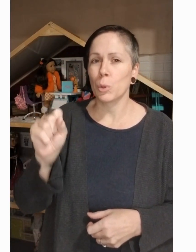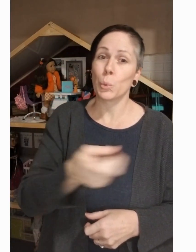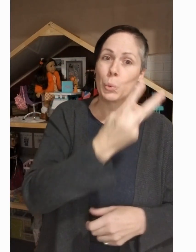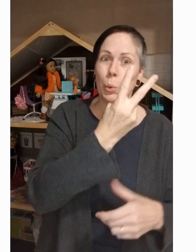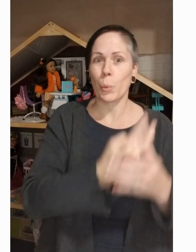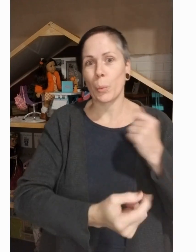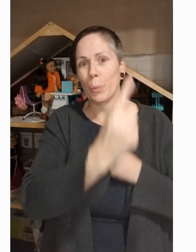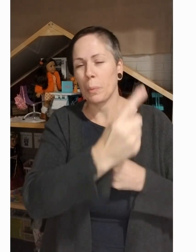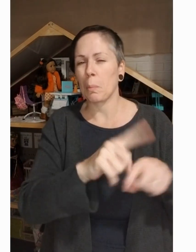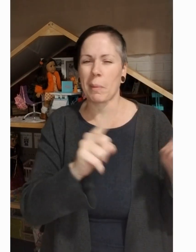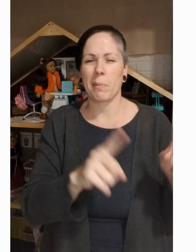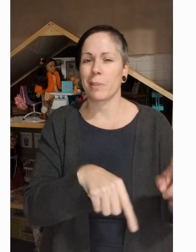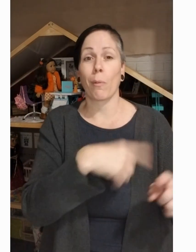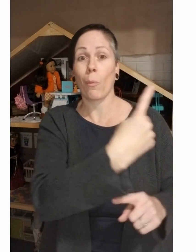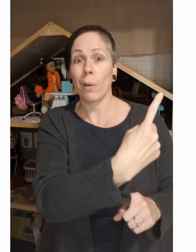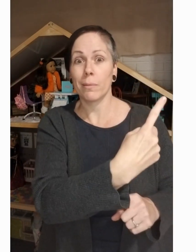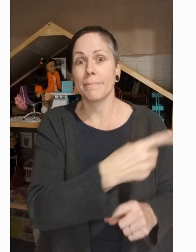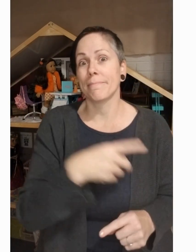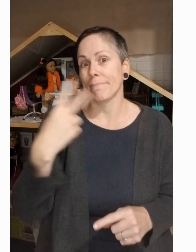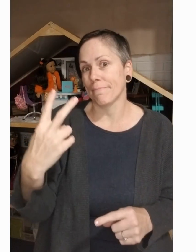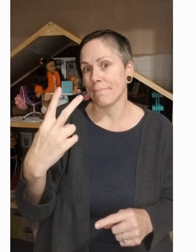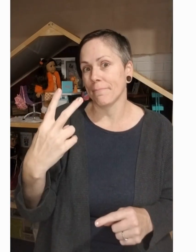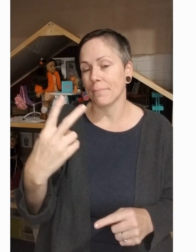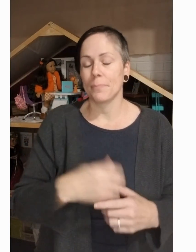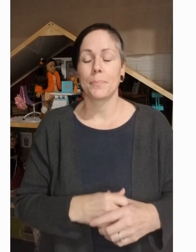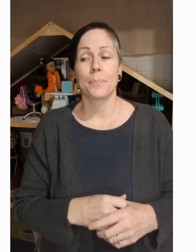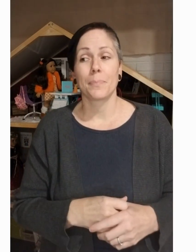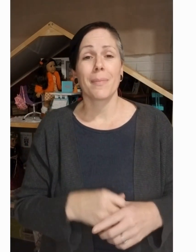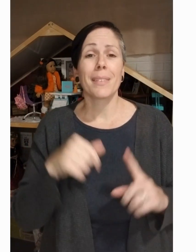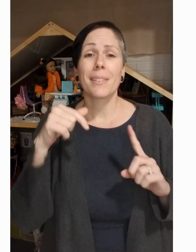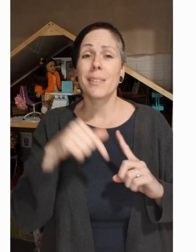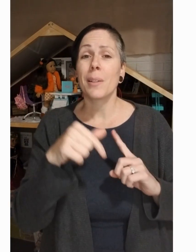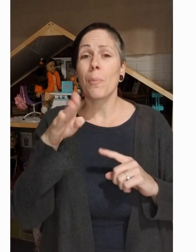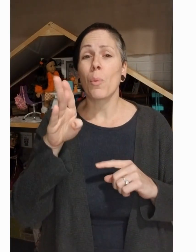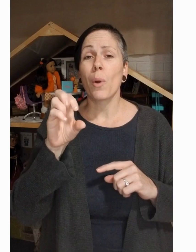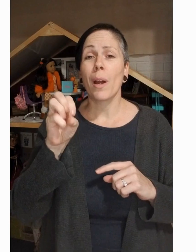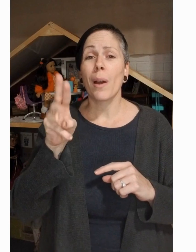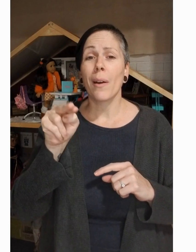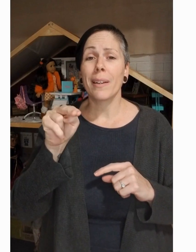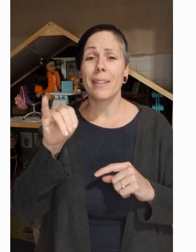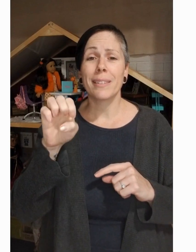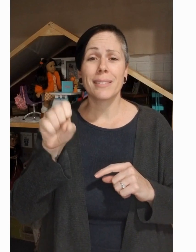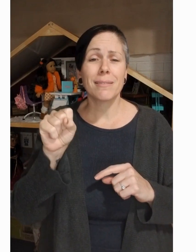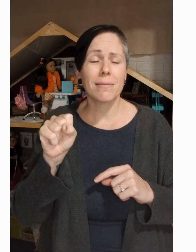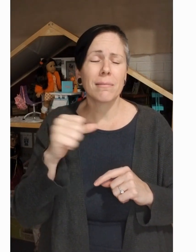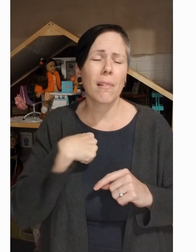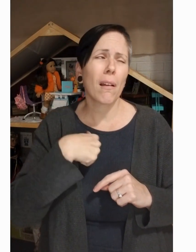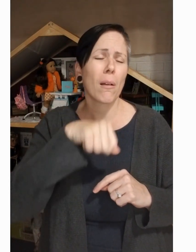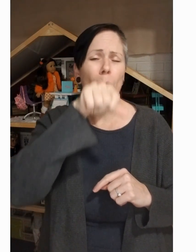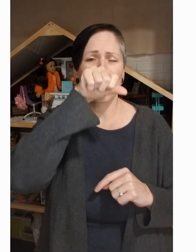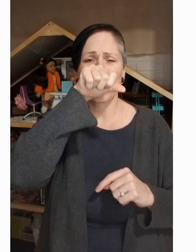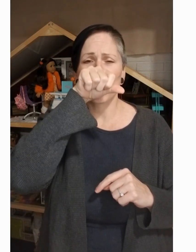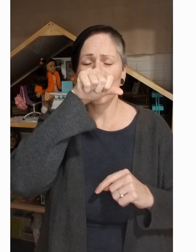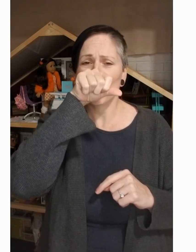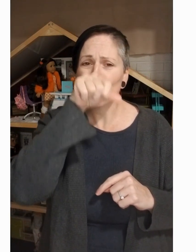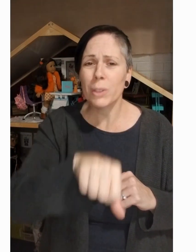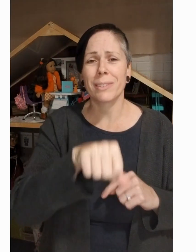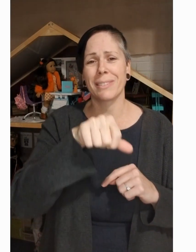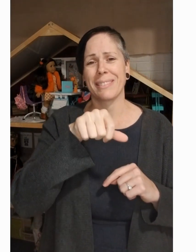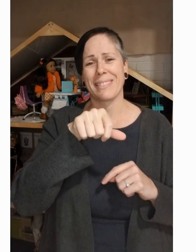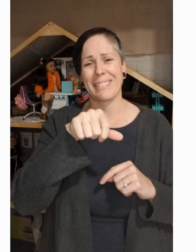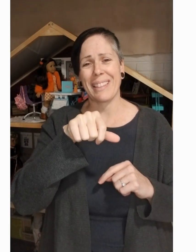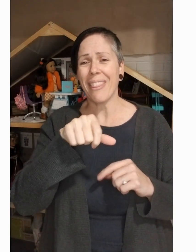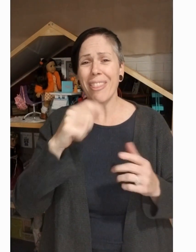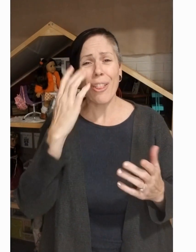2. These brownies, I love these. This was a